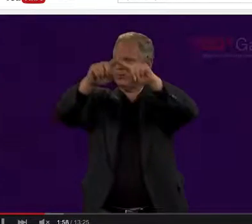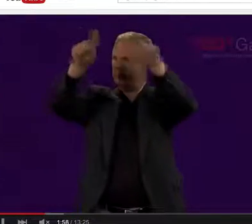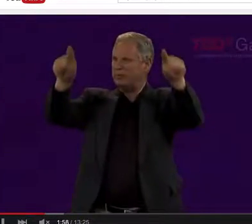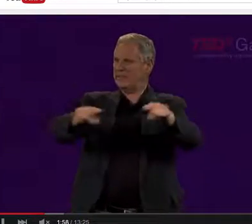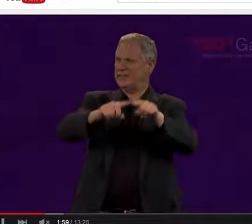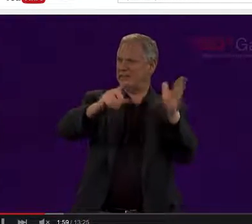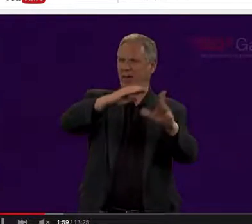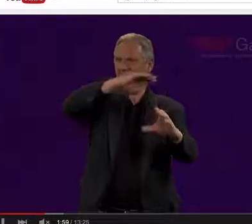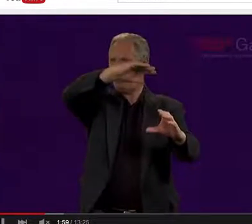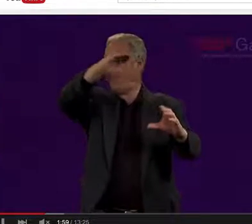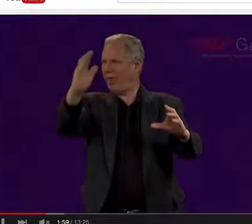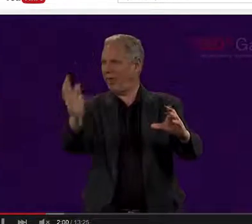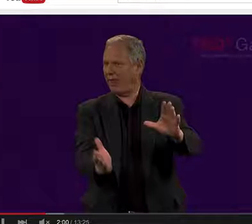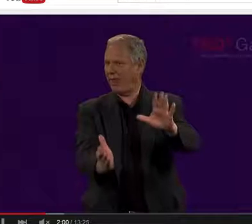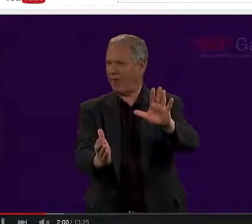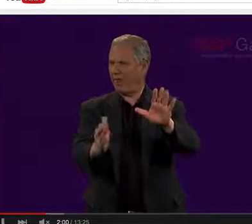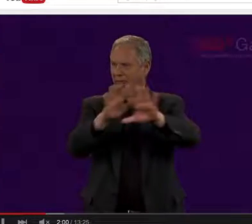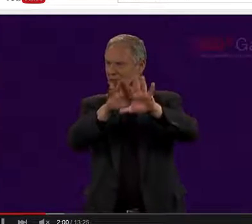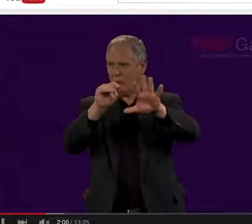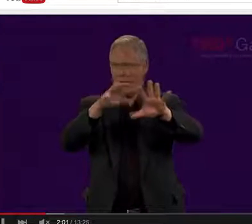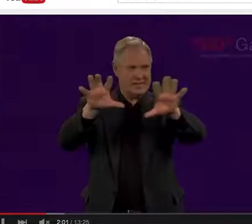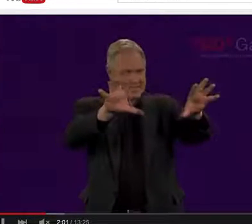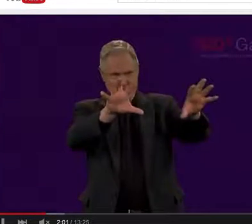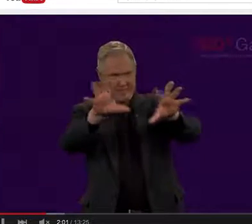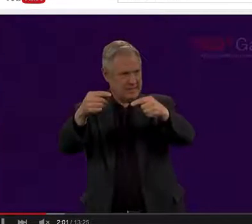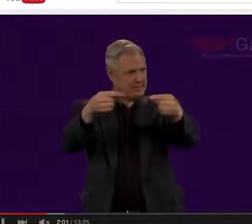projector and the big screen.